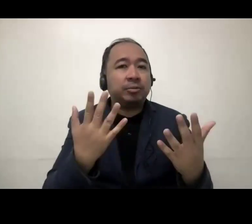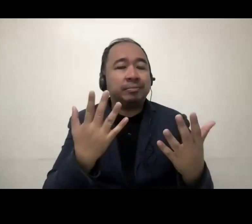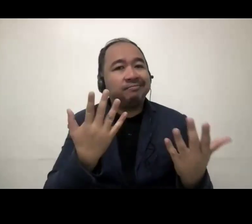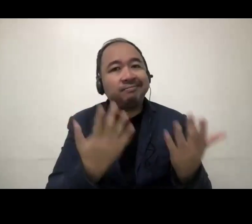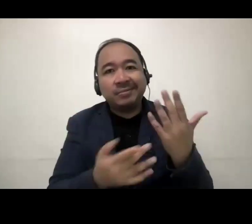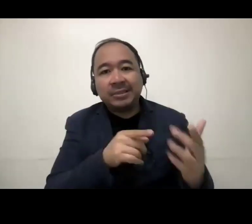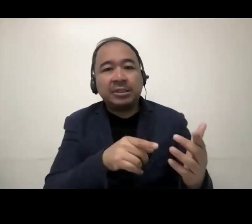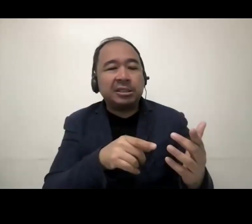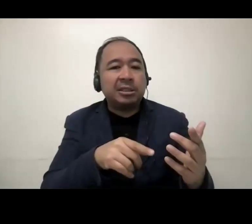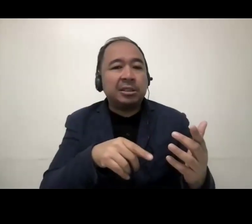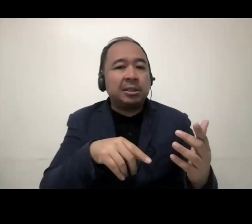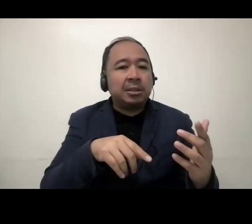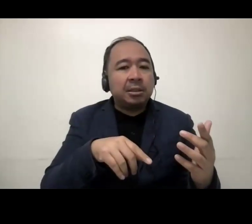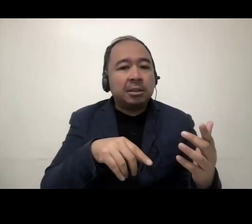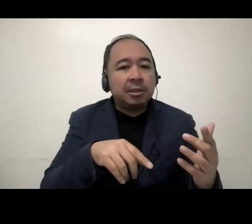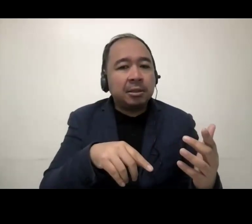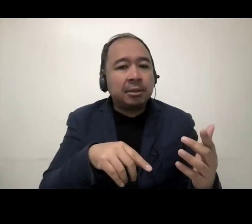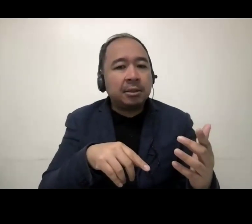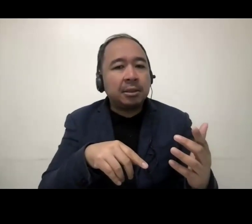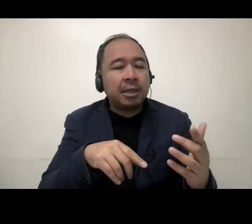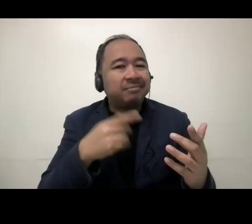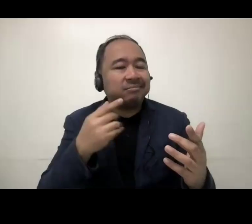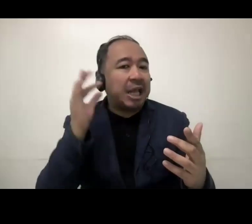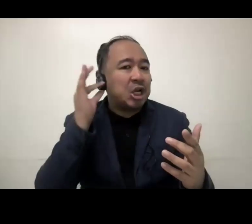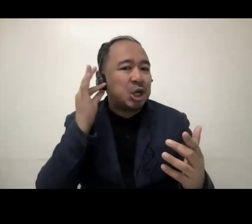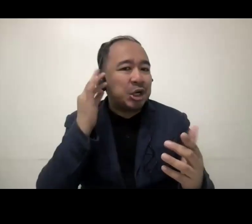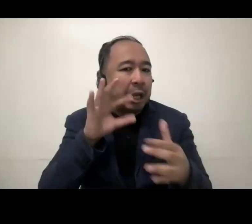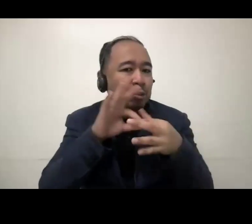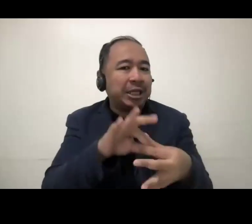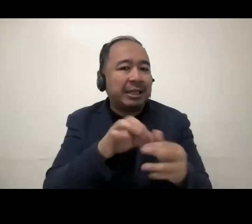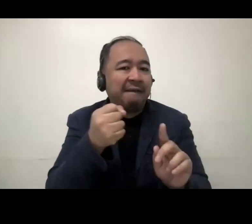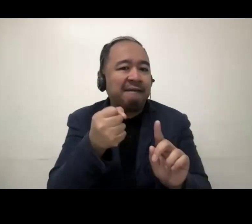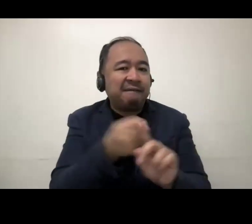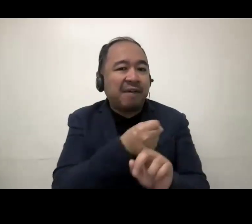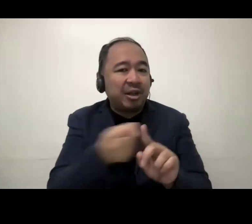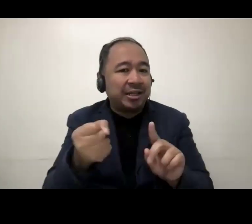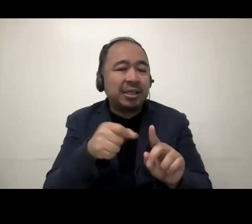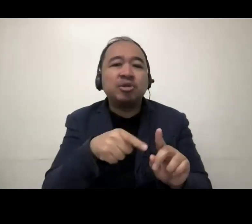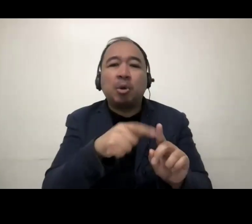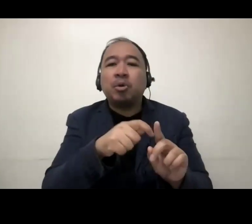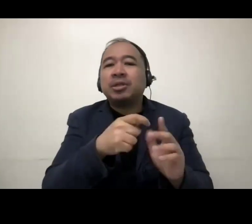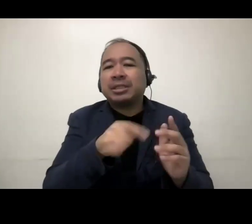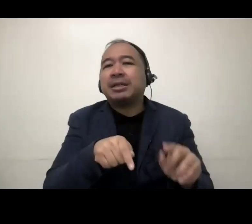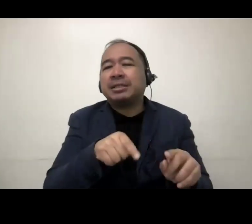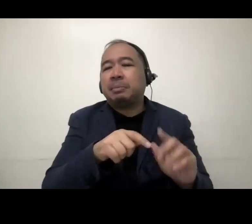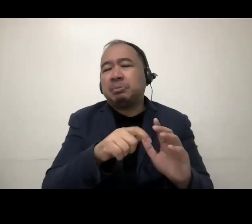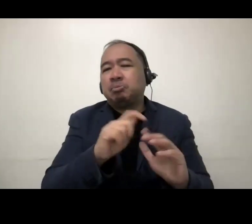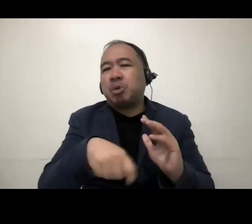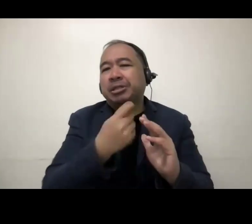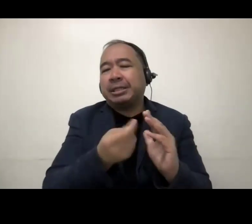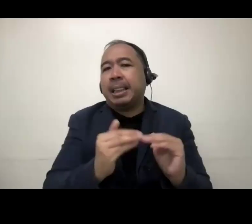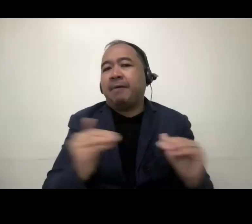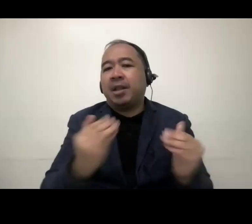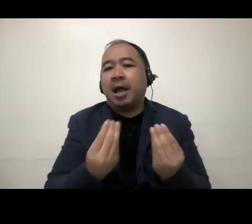trust the capable hands of the accountability mechanisms in each institution to be able to sort out those cases